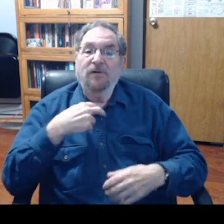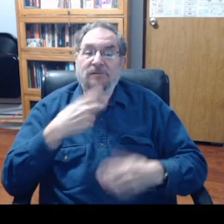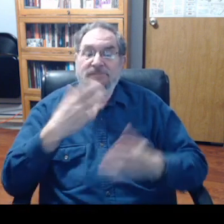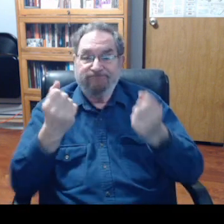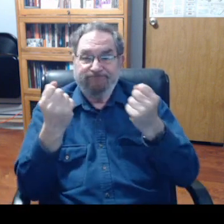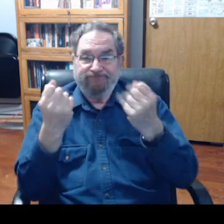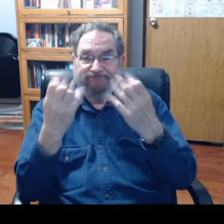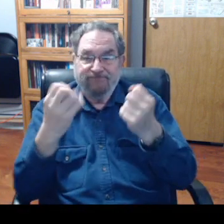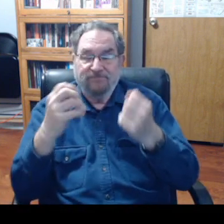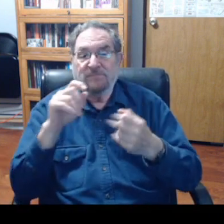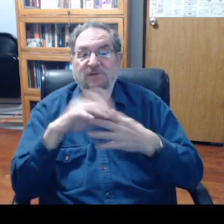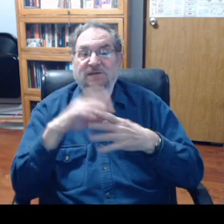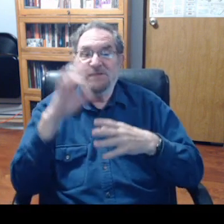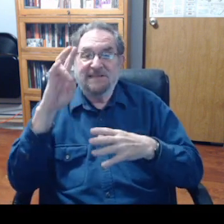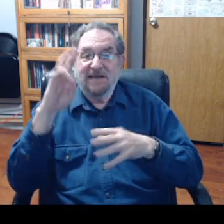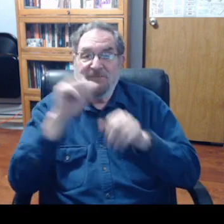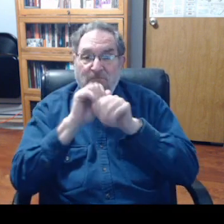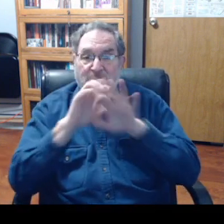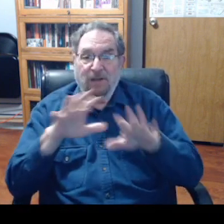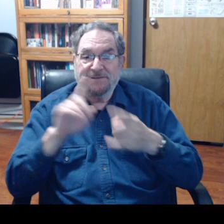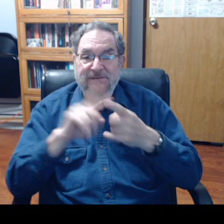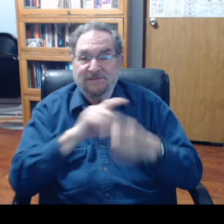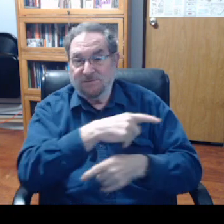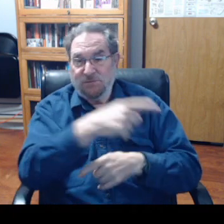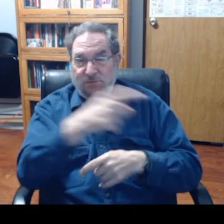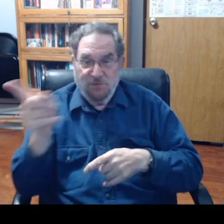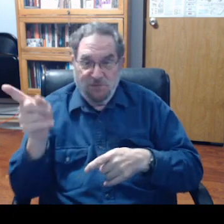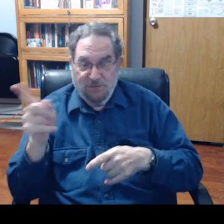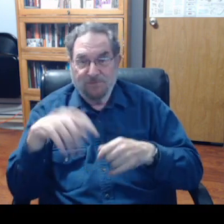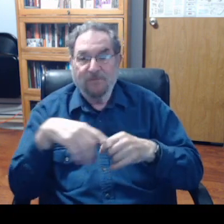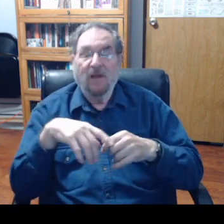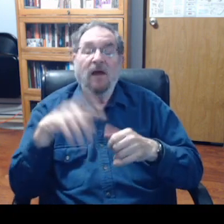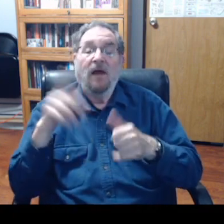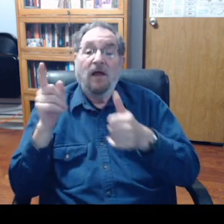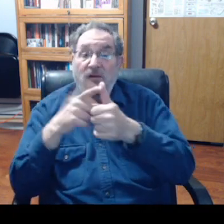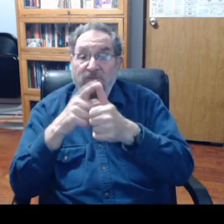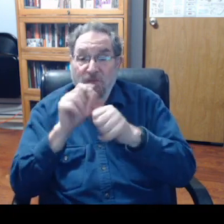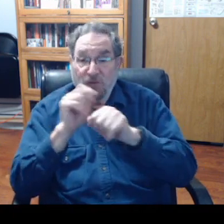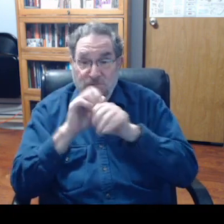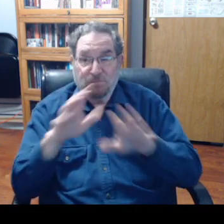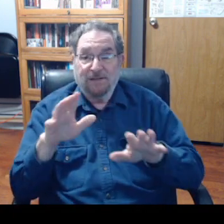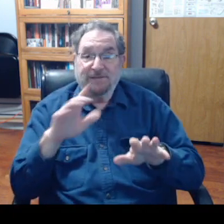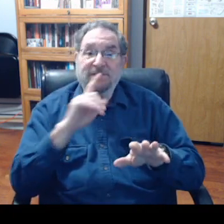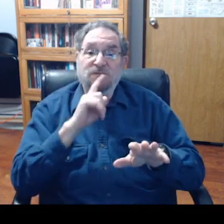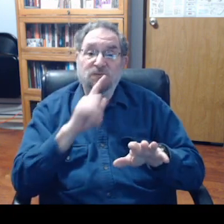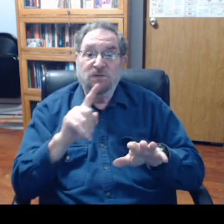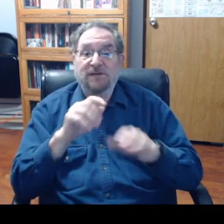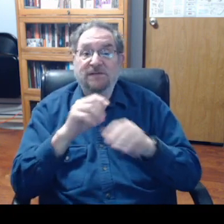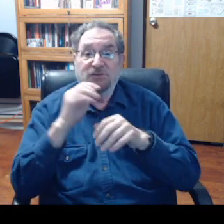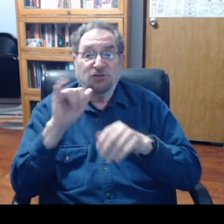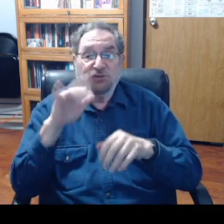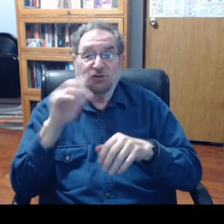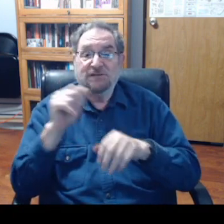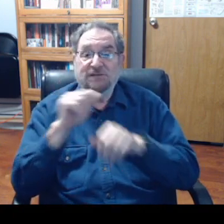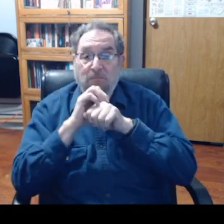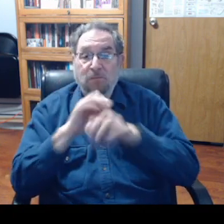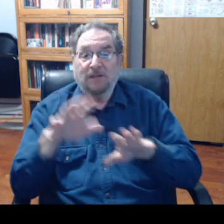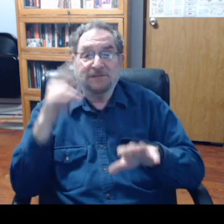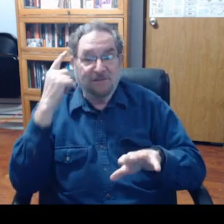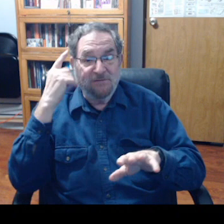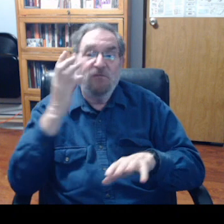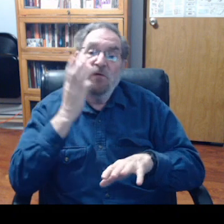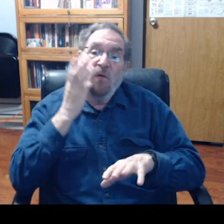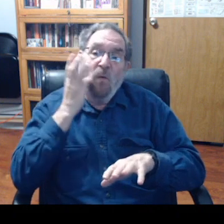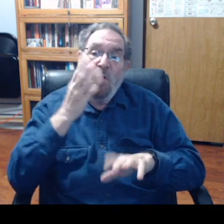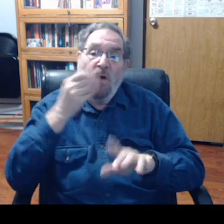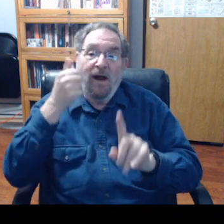I'm going to give seven blessings to you. The first blessing is really just a